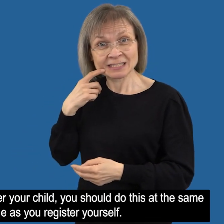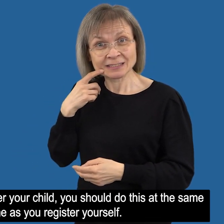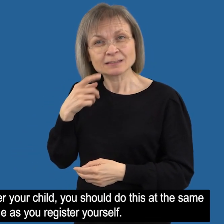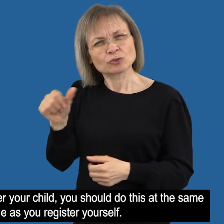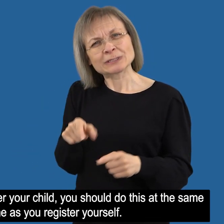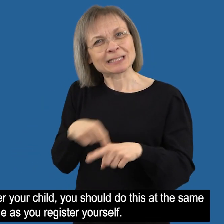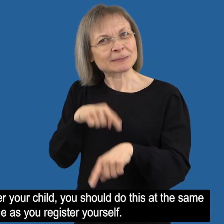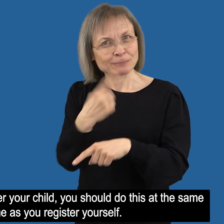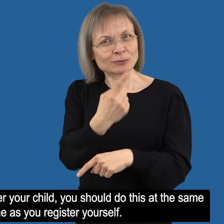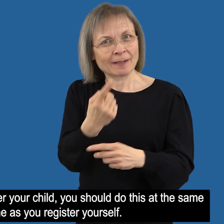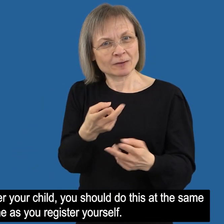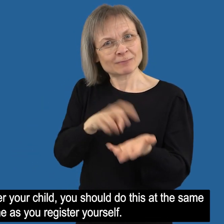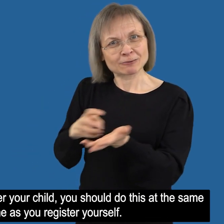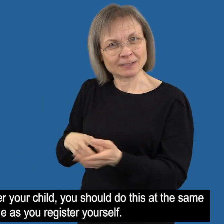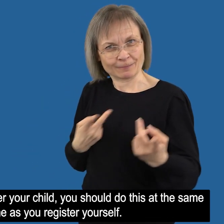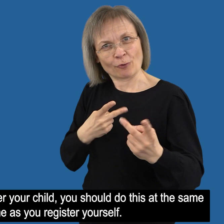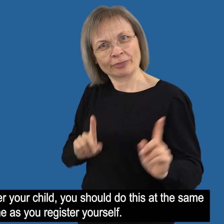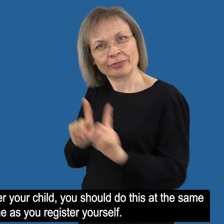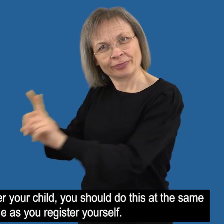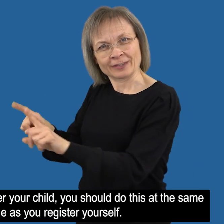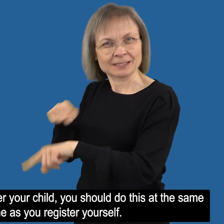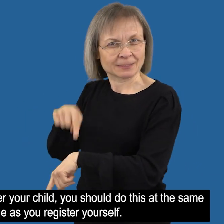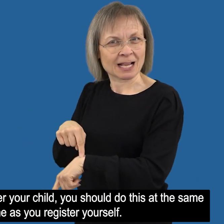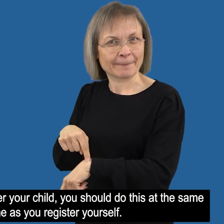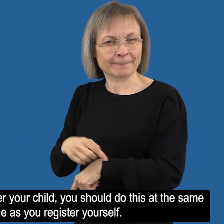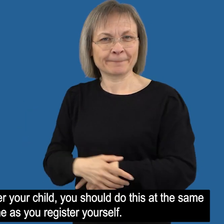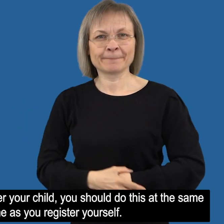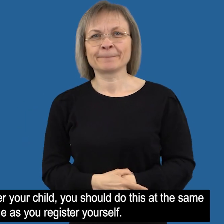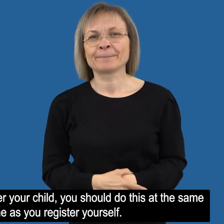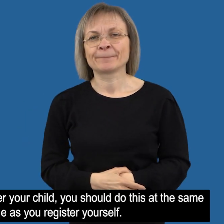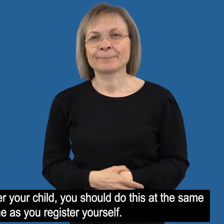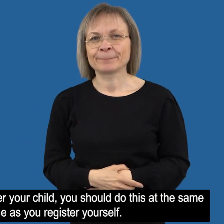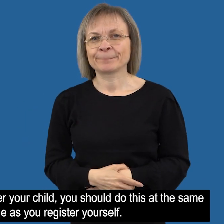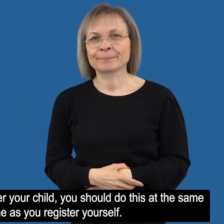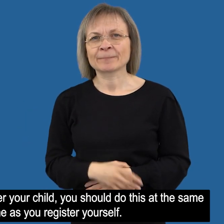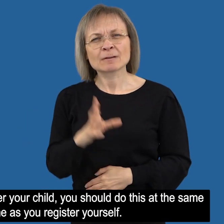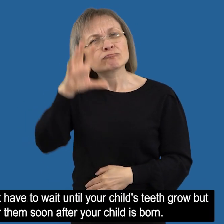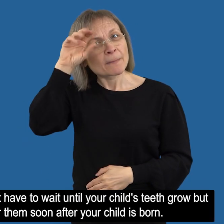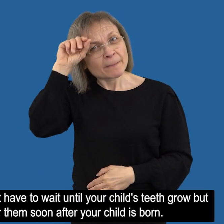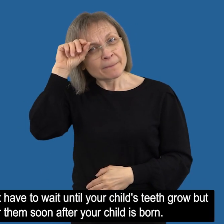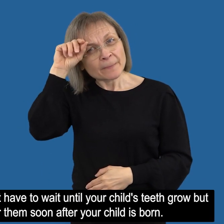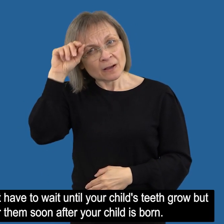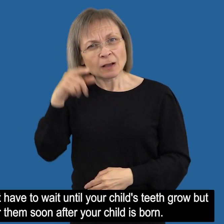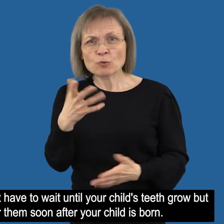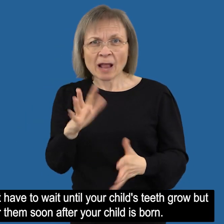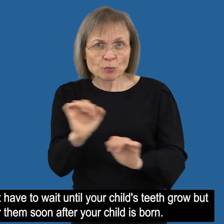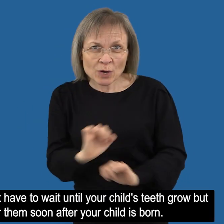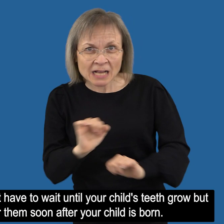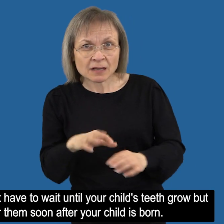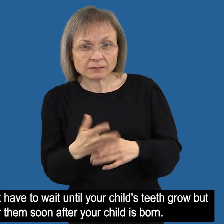If you want to register your child, you should do this at the same time as you register yourself. Remember, you don't have to wait